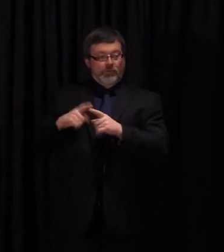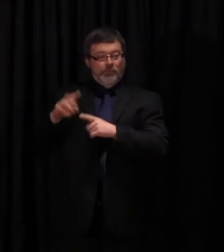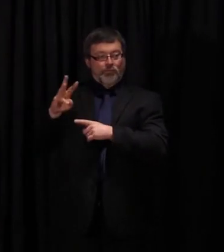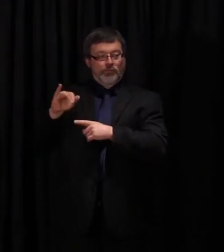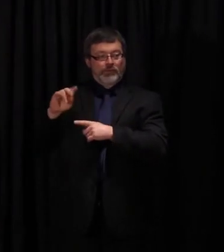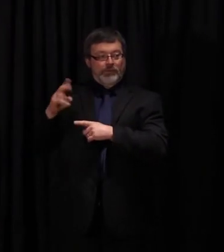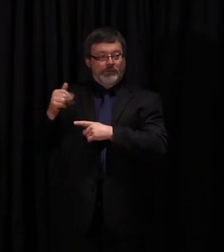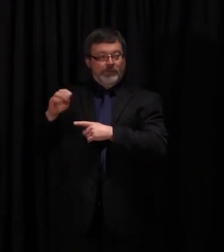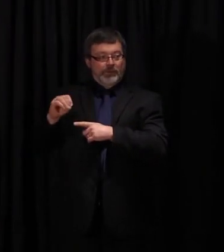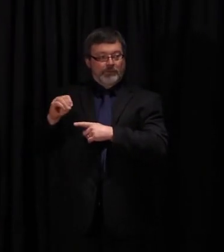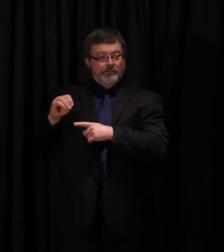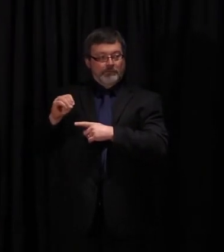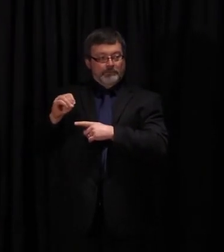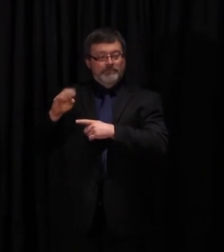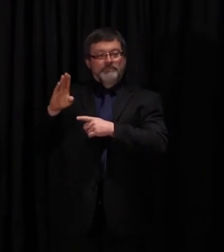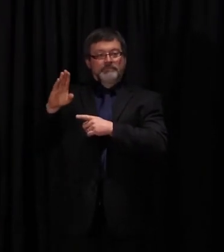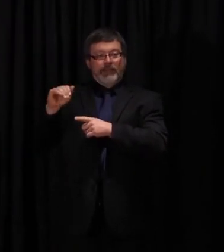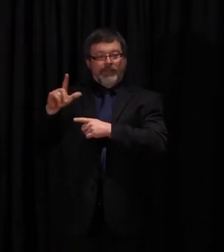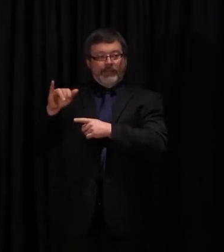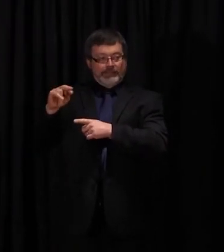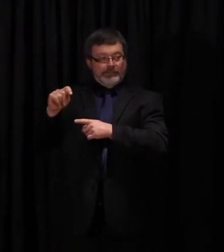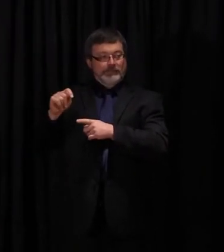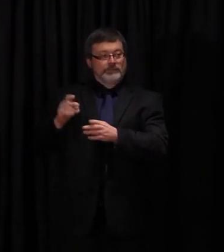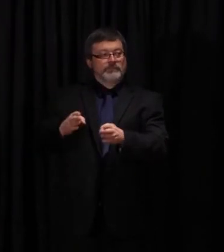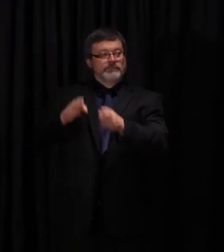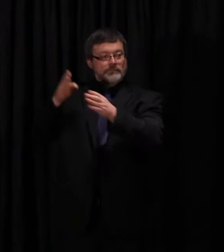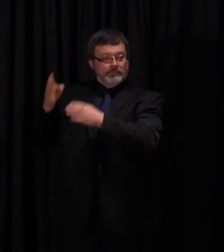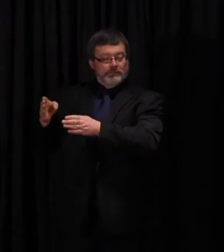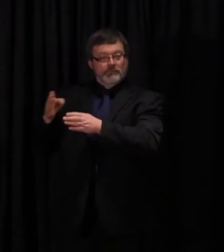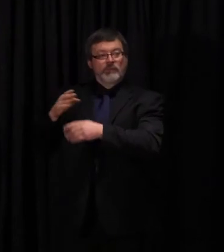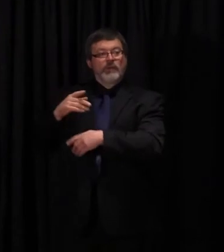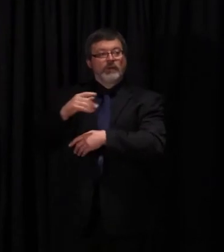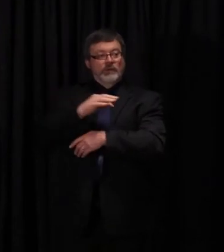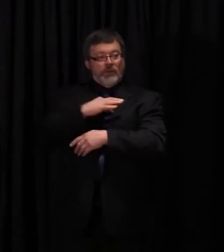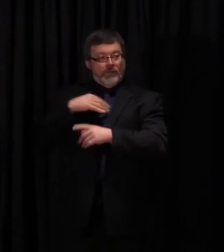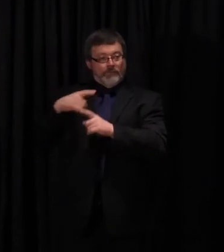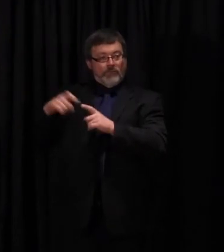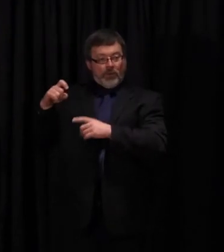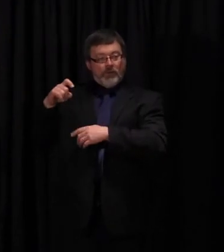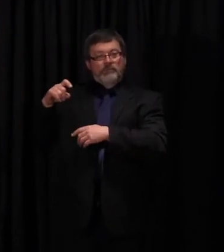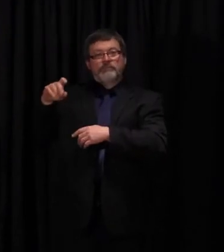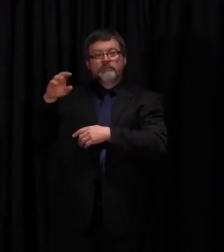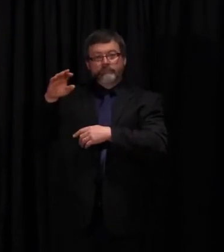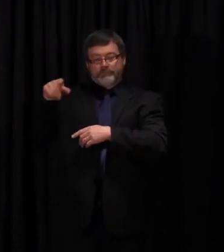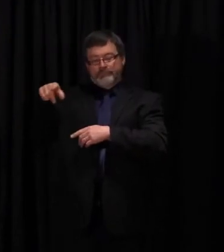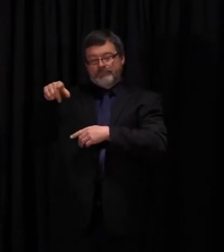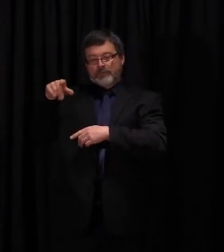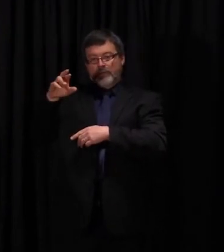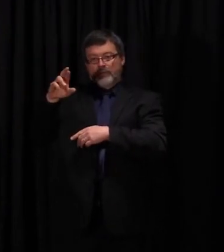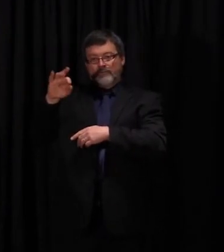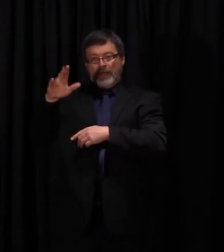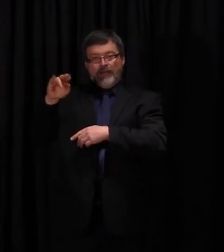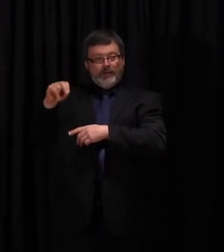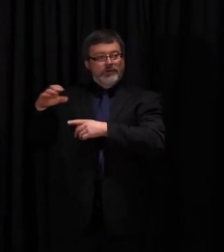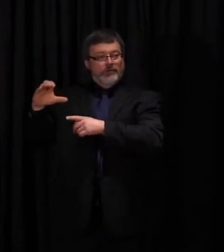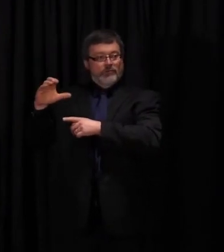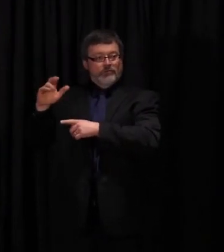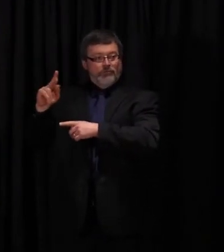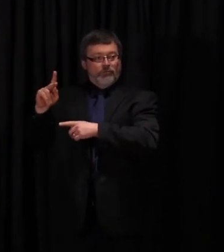Senator Ballant. The senator from Franklin, Senator Brock. And the senator from Grand Isle, Senator